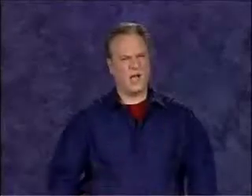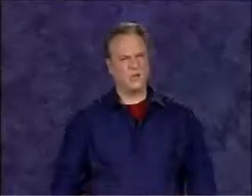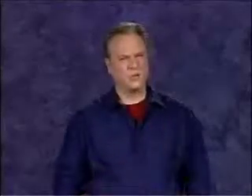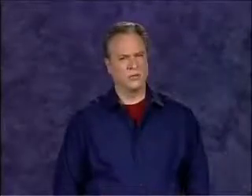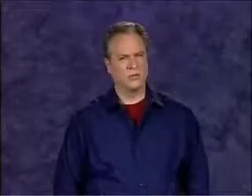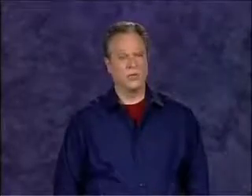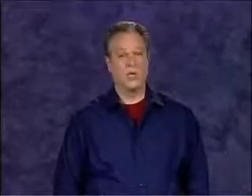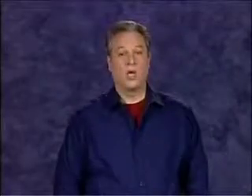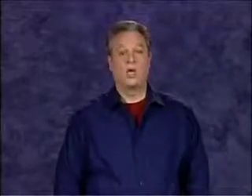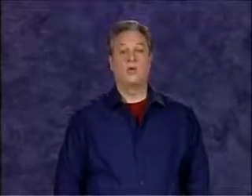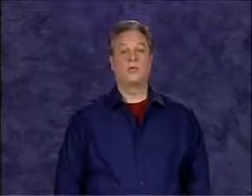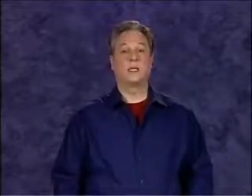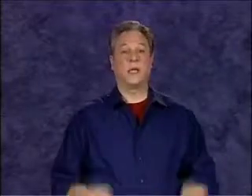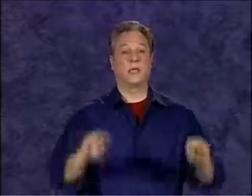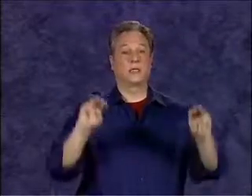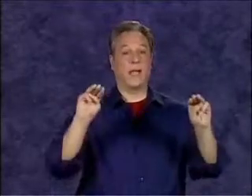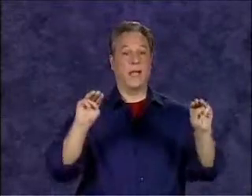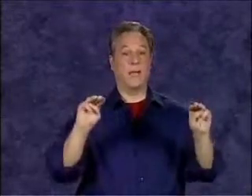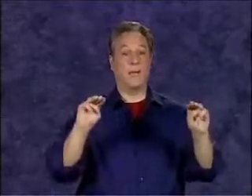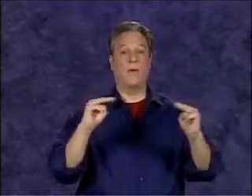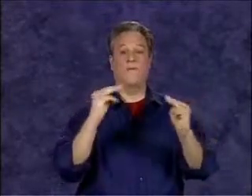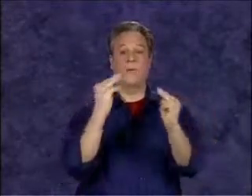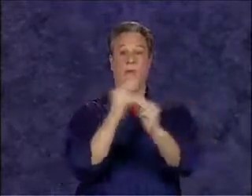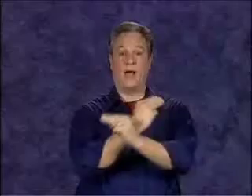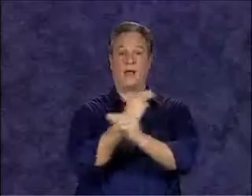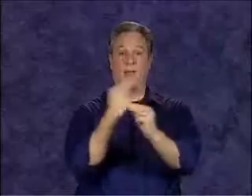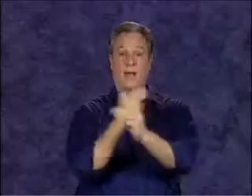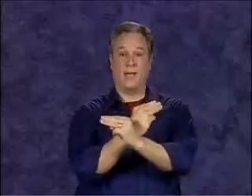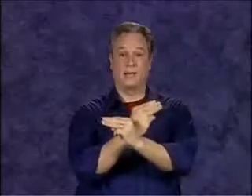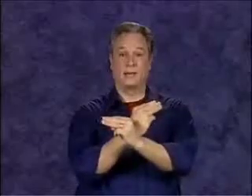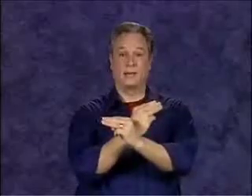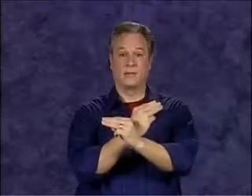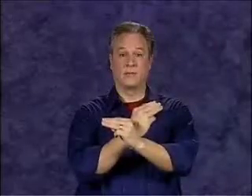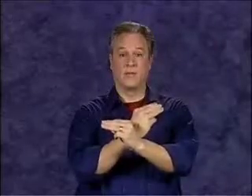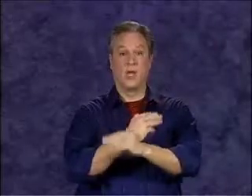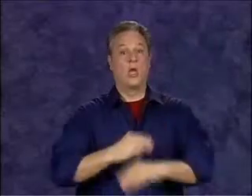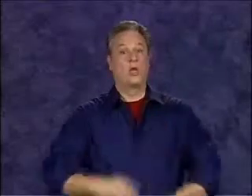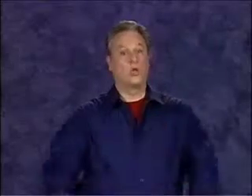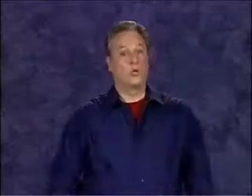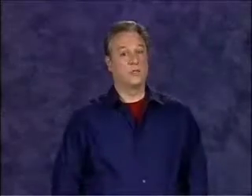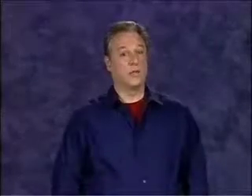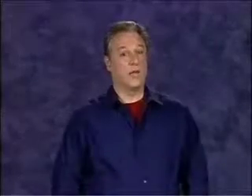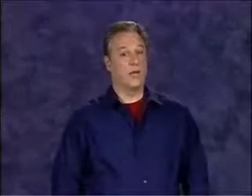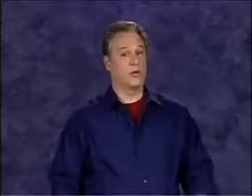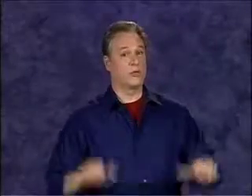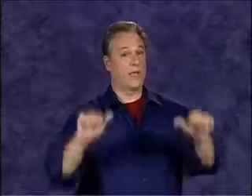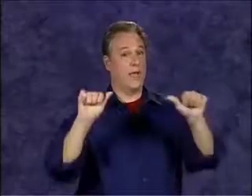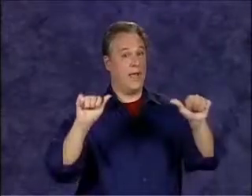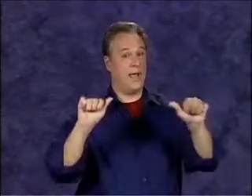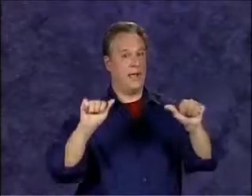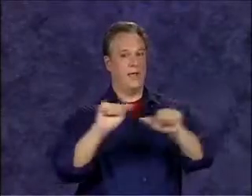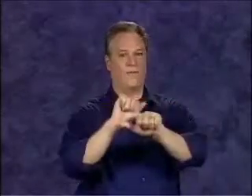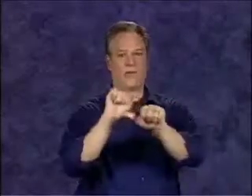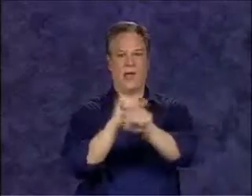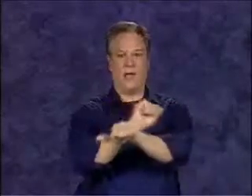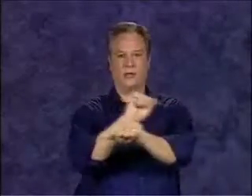out. Use the letters M for mathematics. Use the letters A for